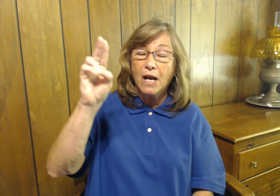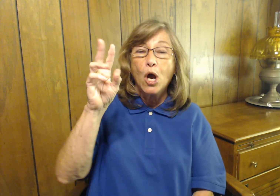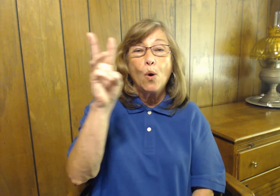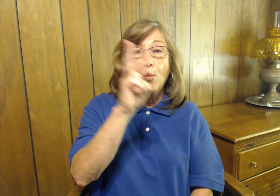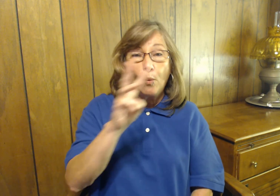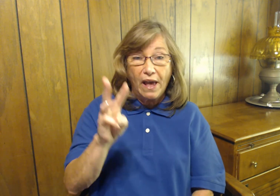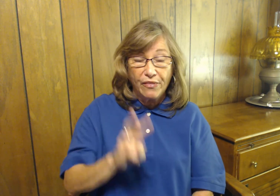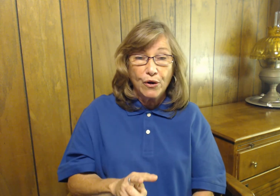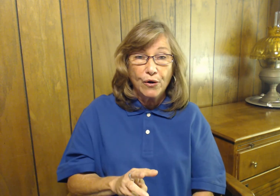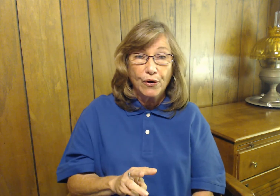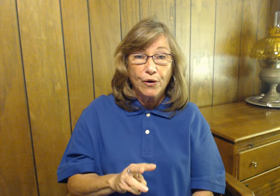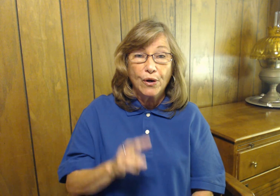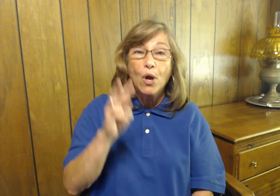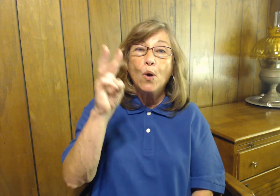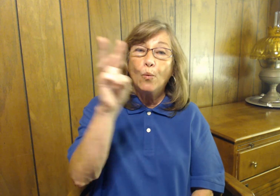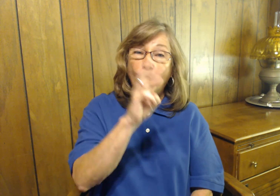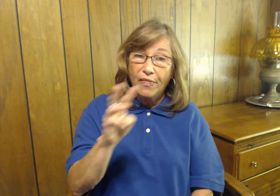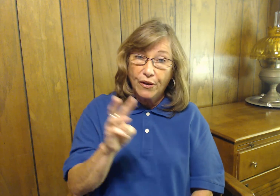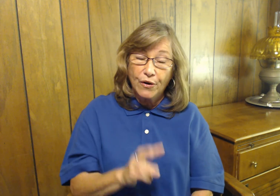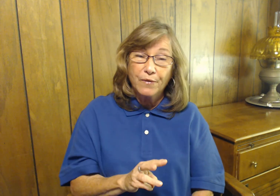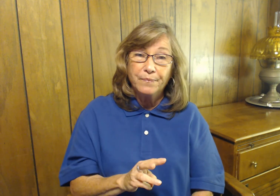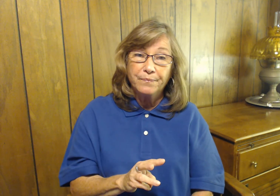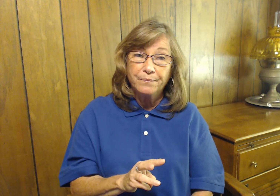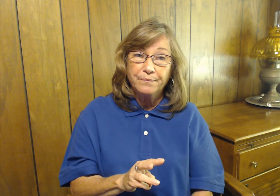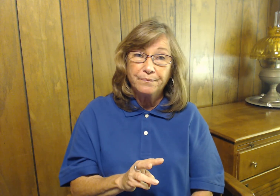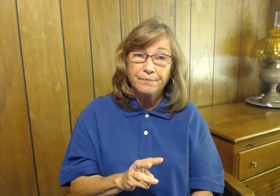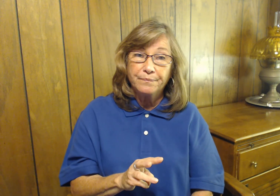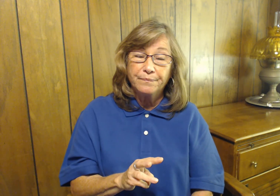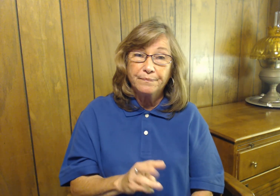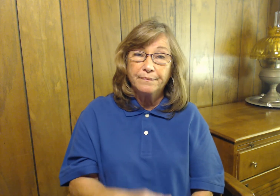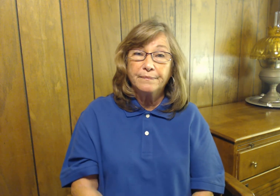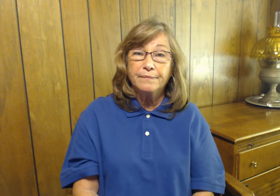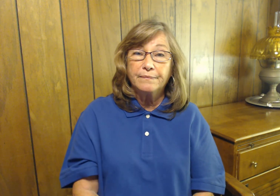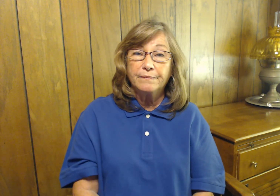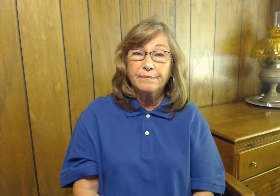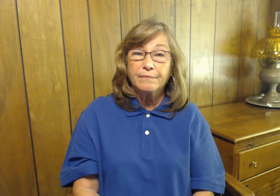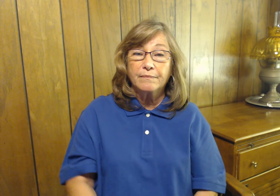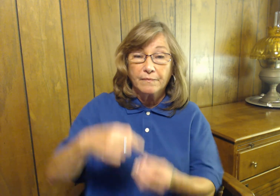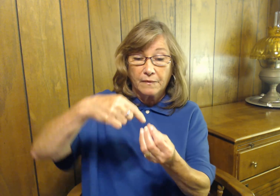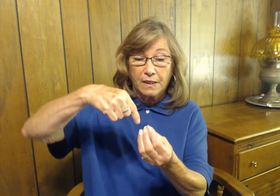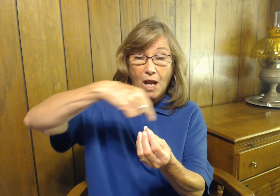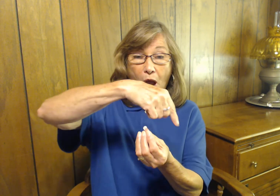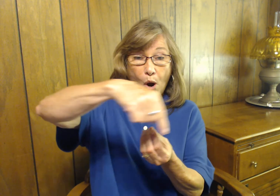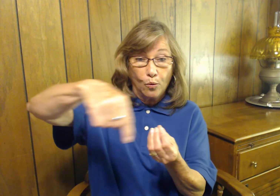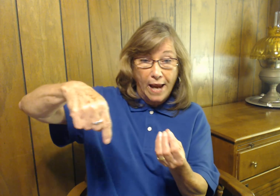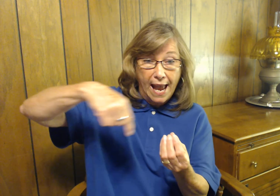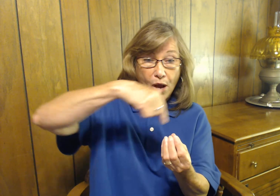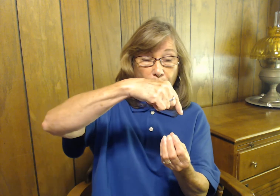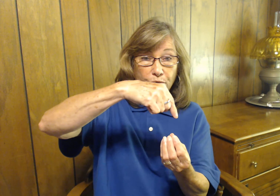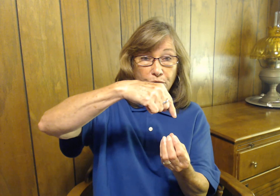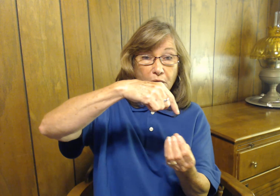weather around not illustrated around